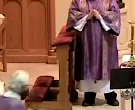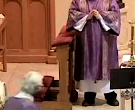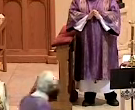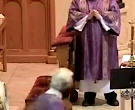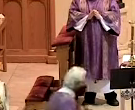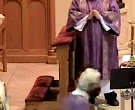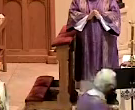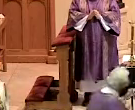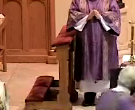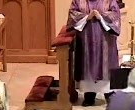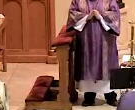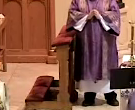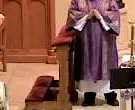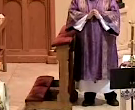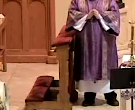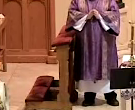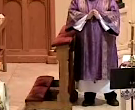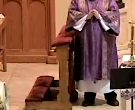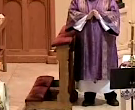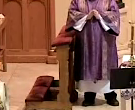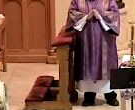Now with glad